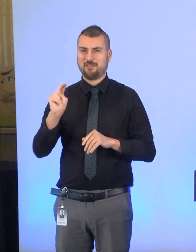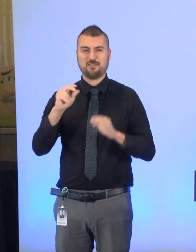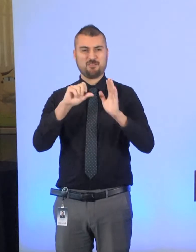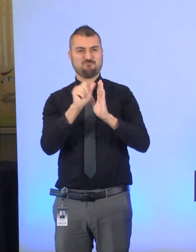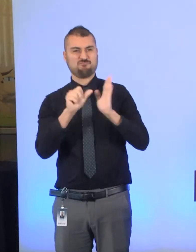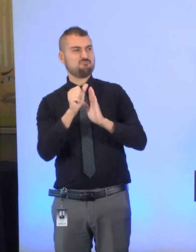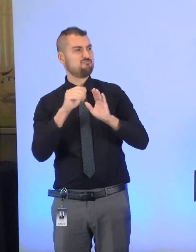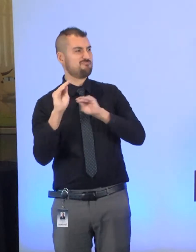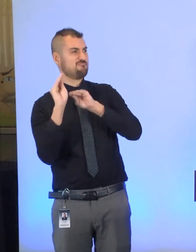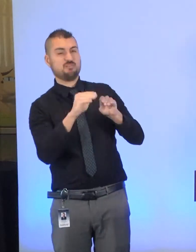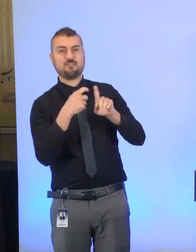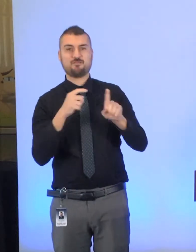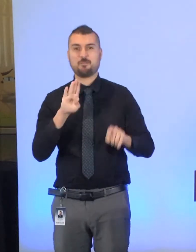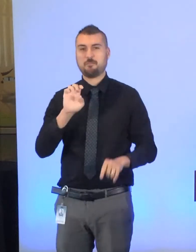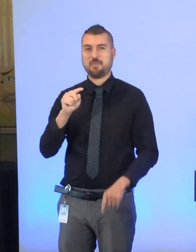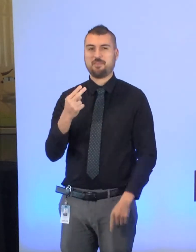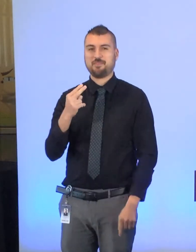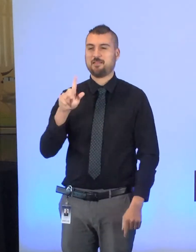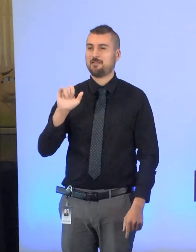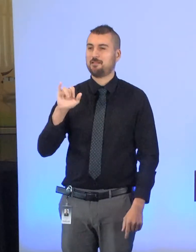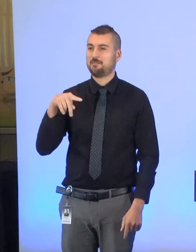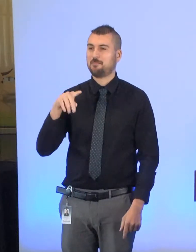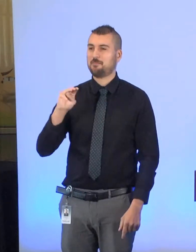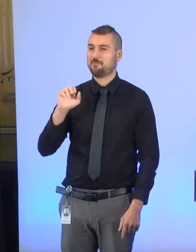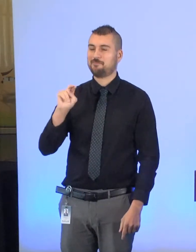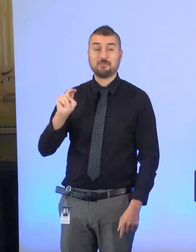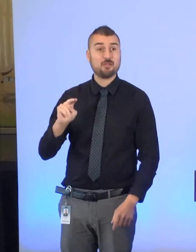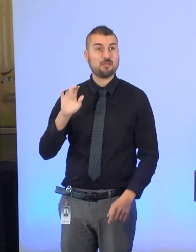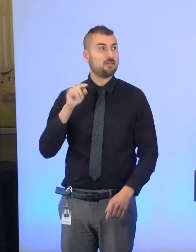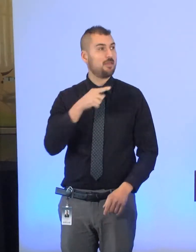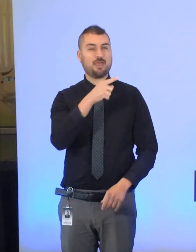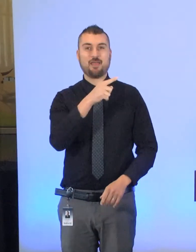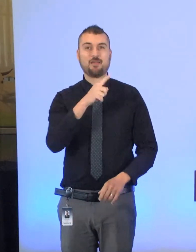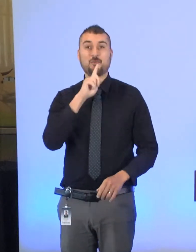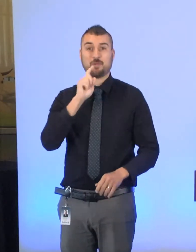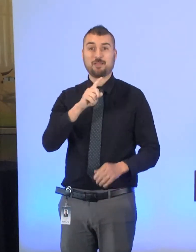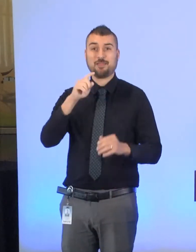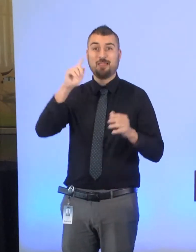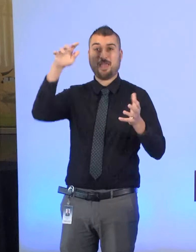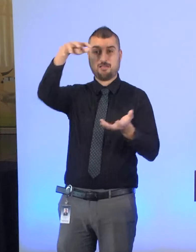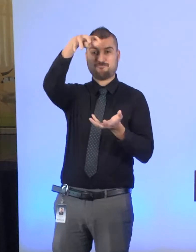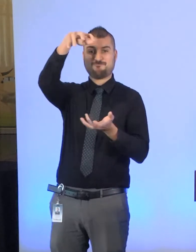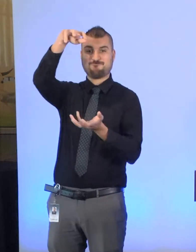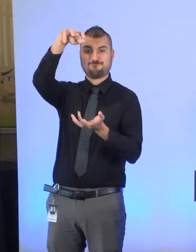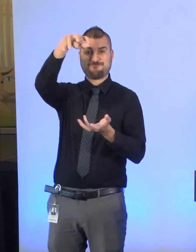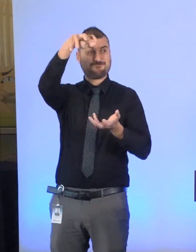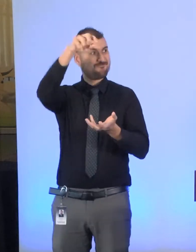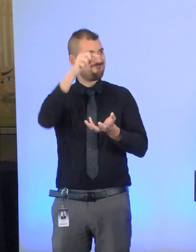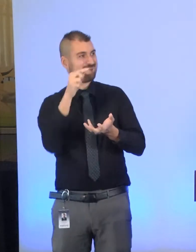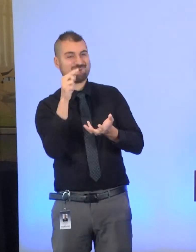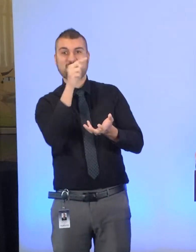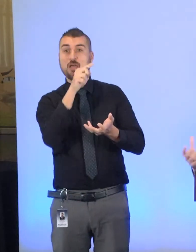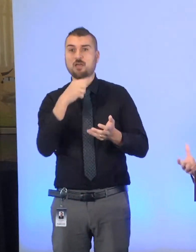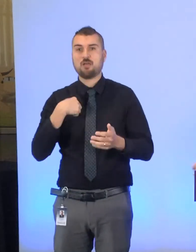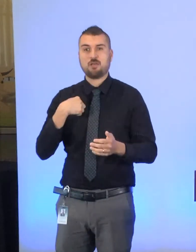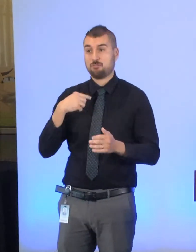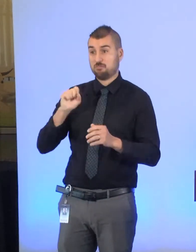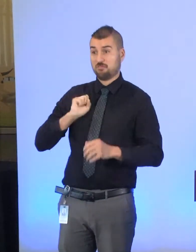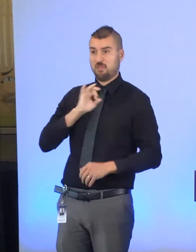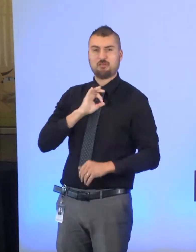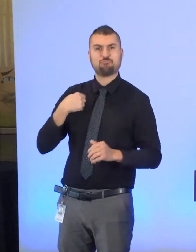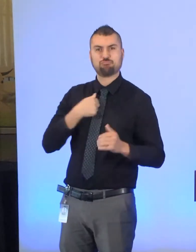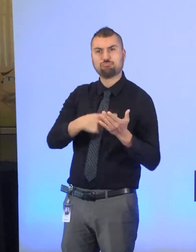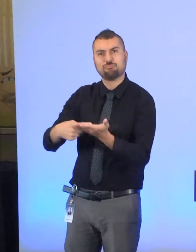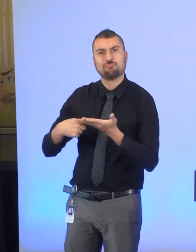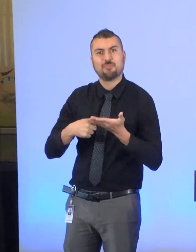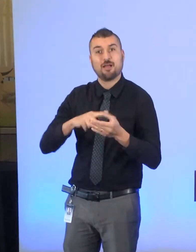artist Beth Limpman. And it's a hanging sculpture, and we were just discussing with staff about all the work it took to